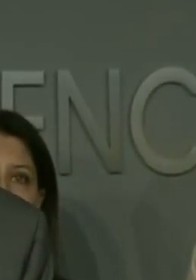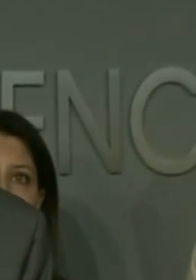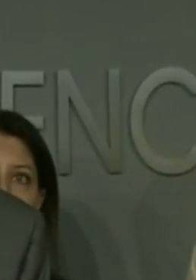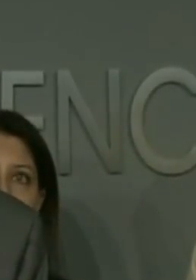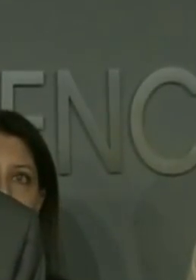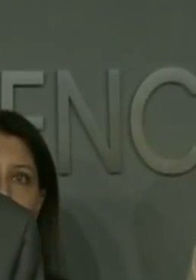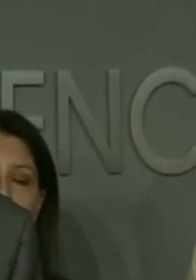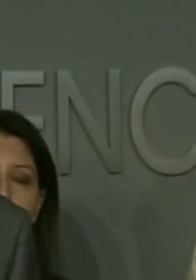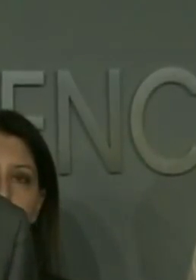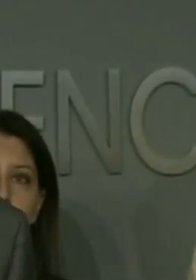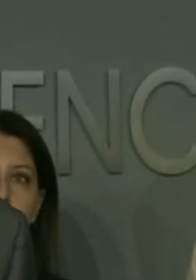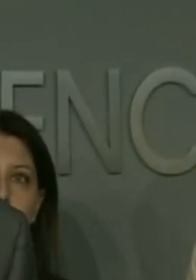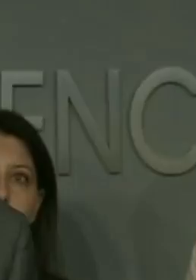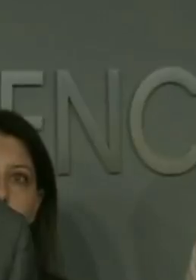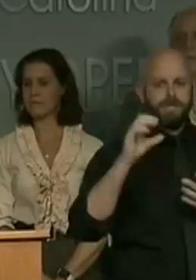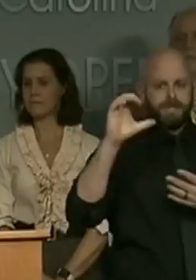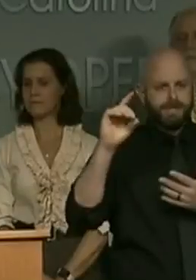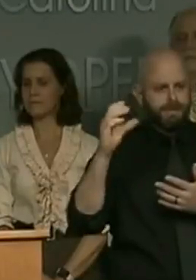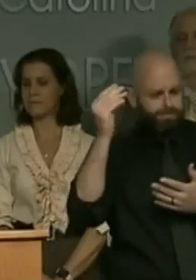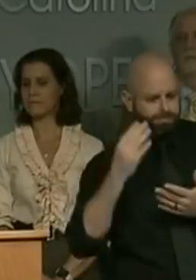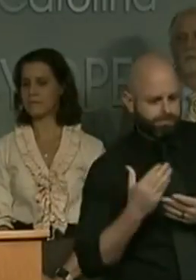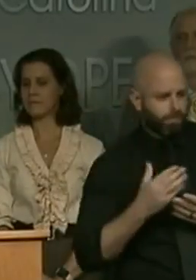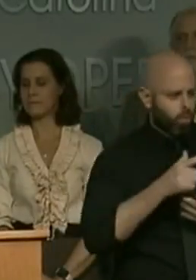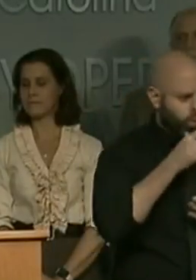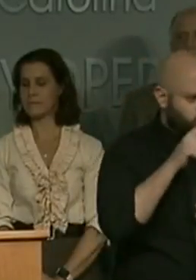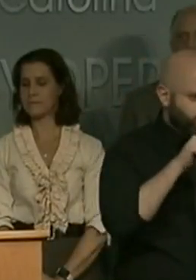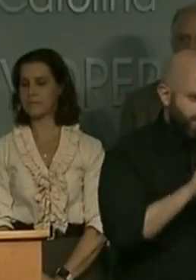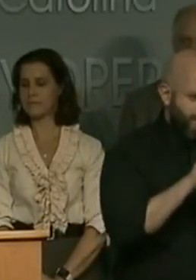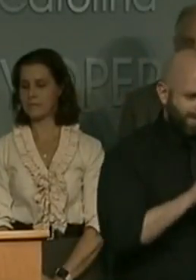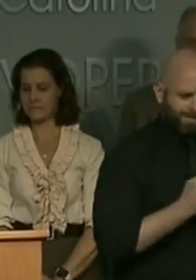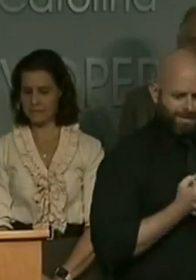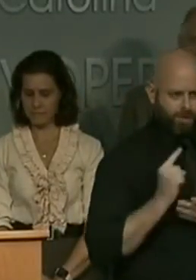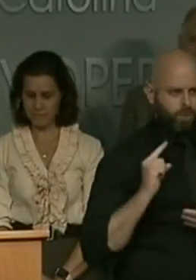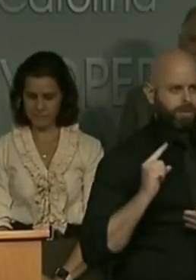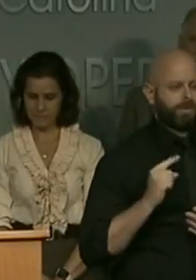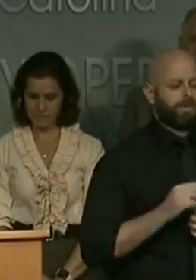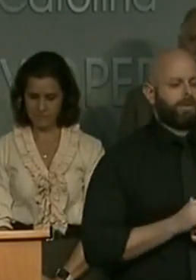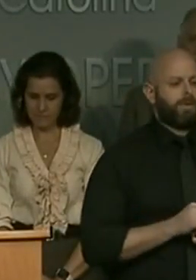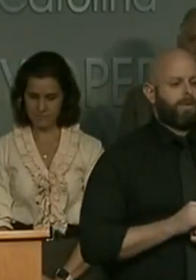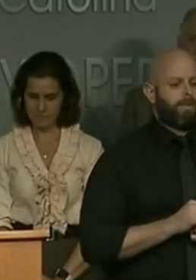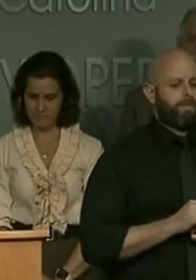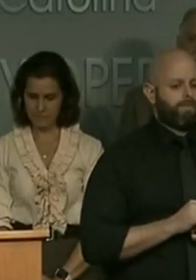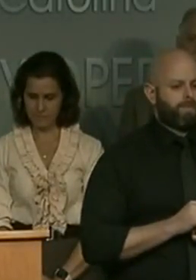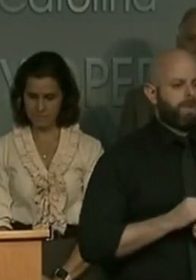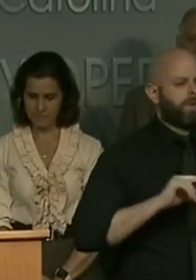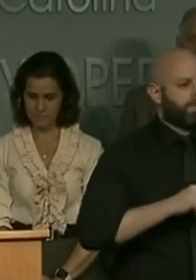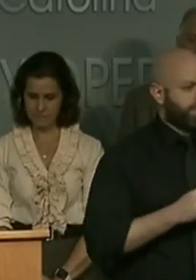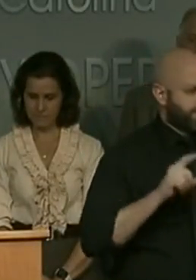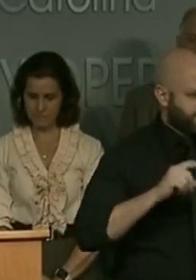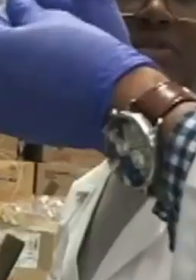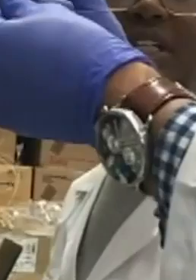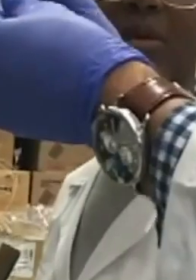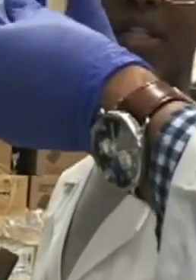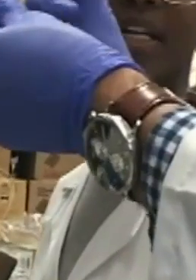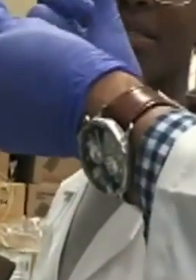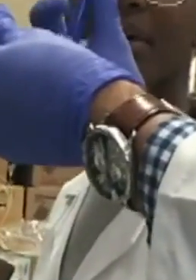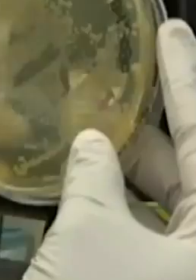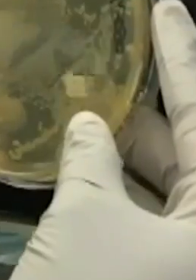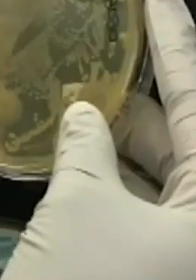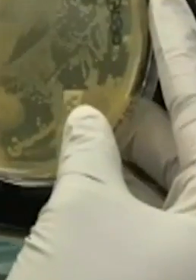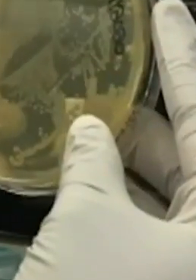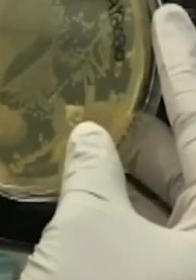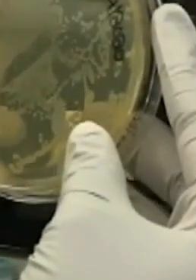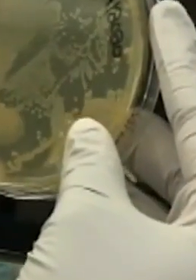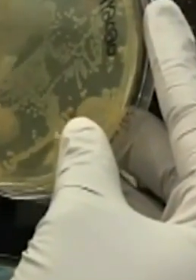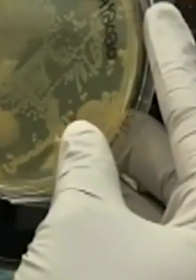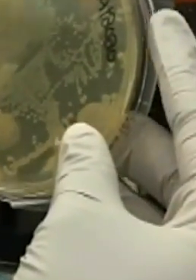who traveled to Italy in late February. He was in an area with the coronavirus outbreak. North Carolina Governor Roy Cooper says the man is